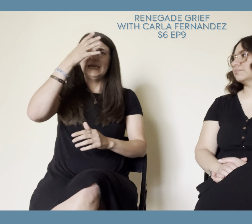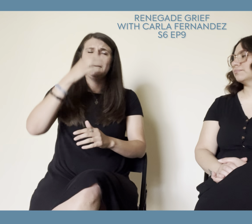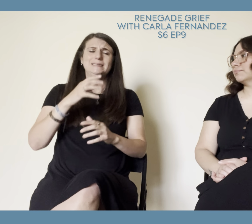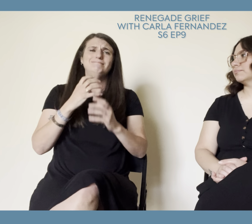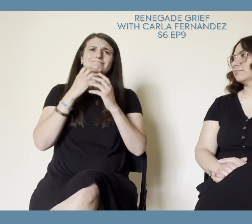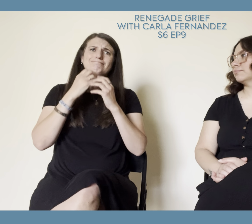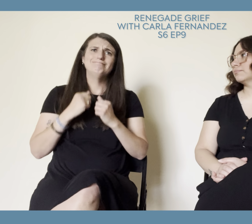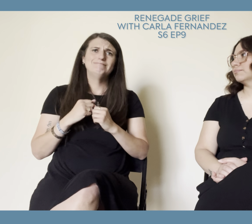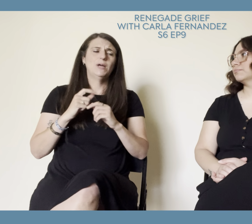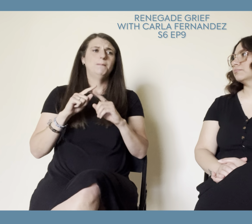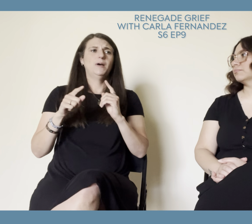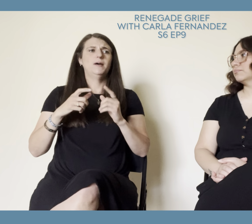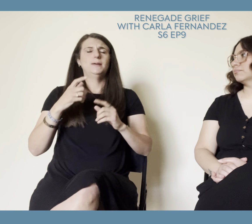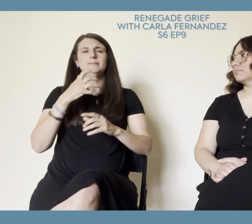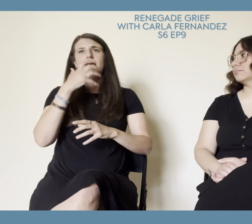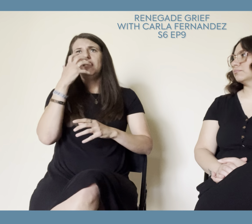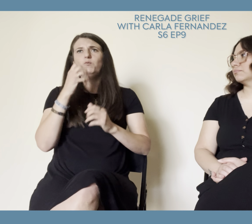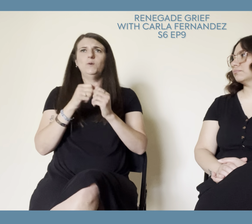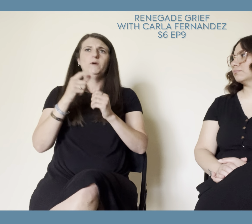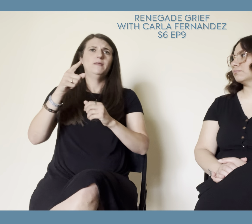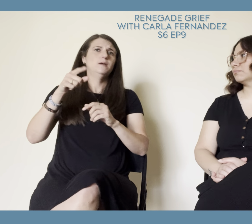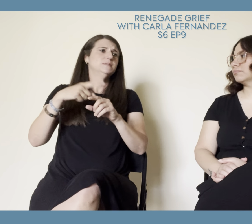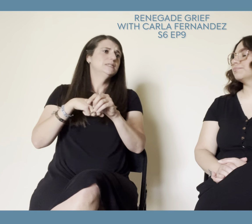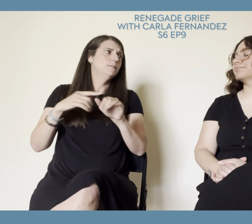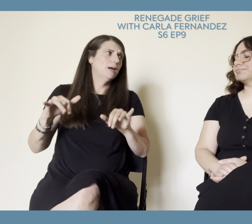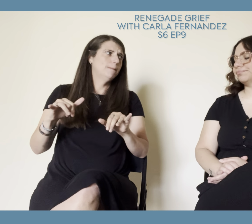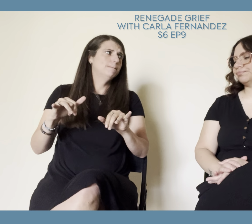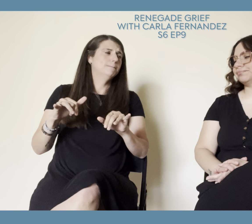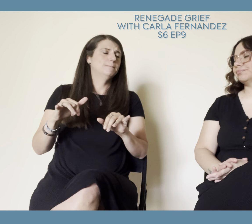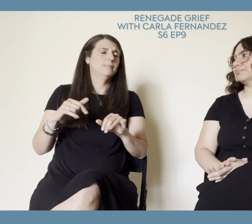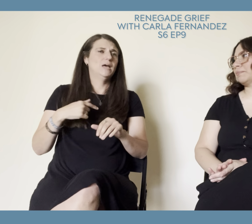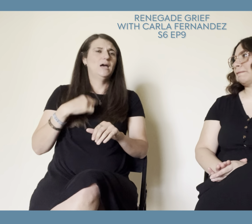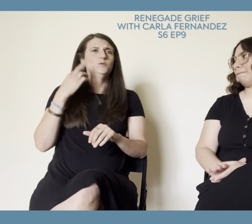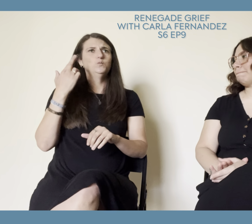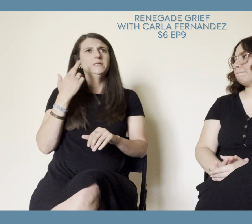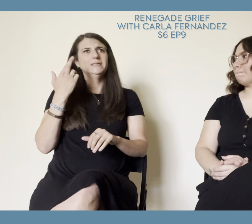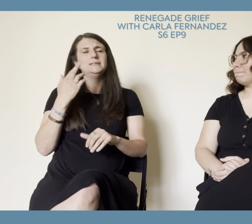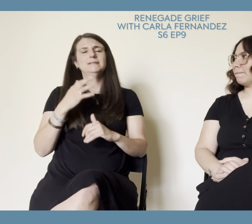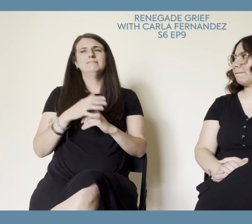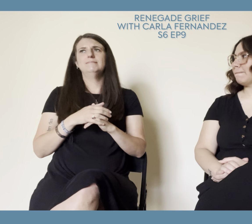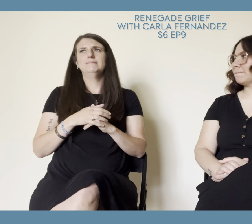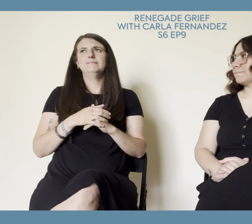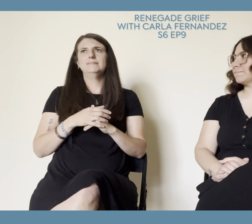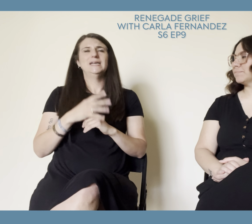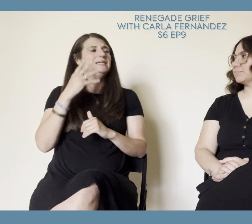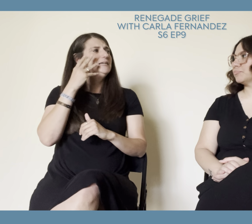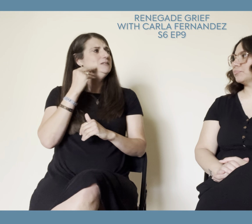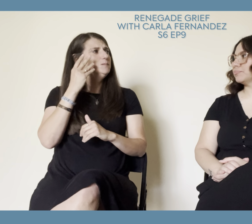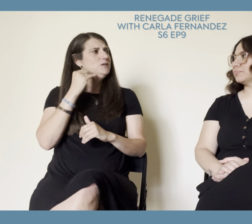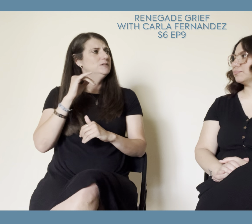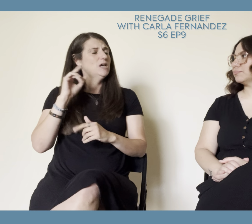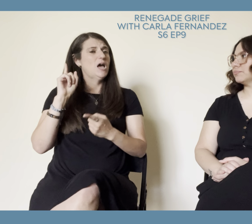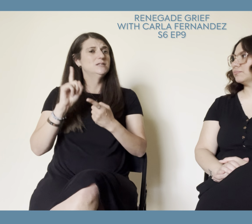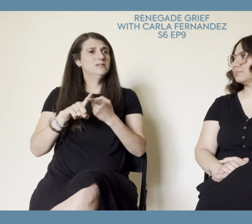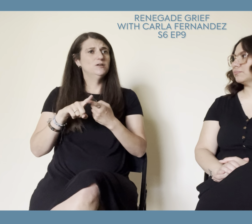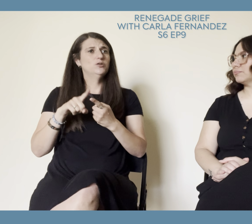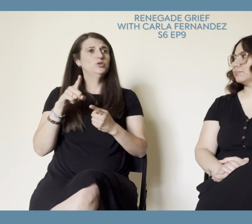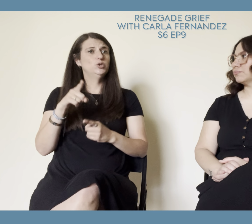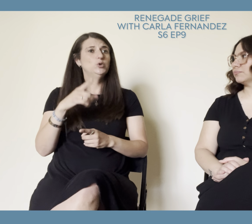mad at him at the same time. And I think it made me realize that it's really one of these experiences that until you're in the beating,